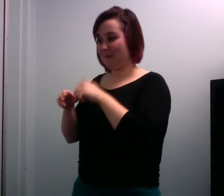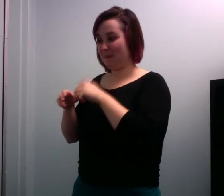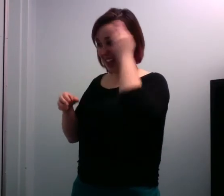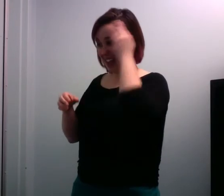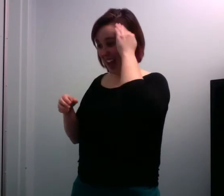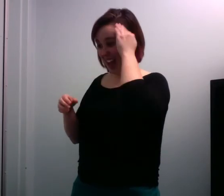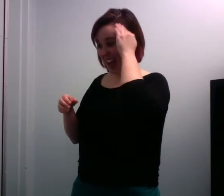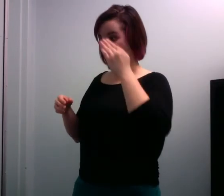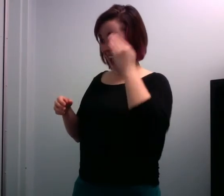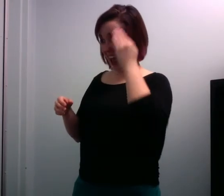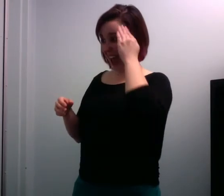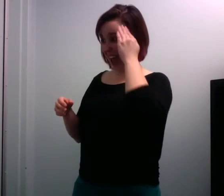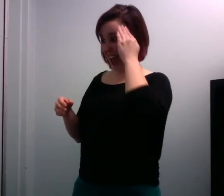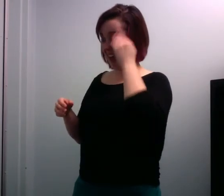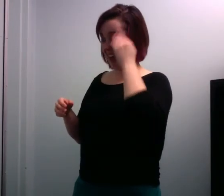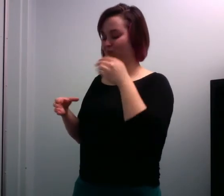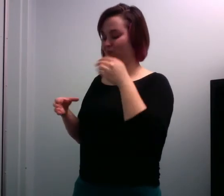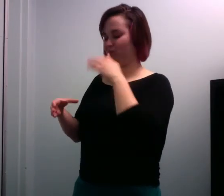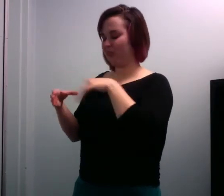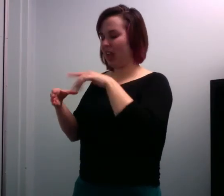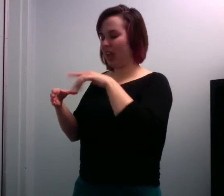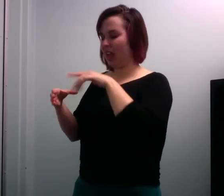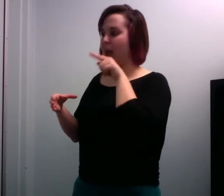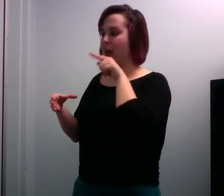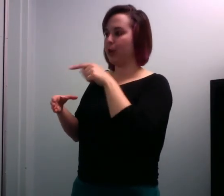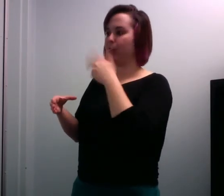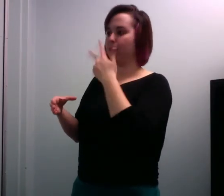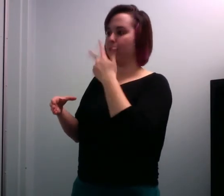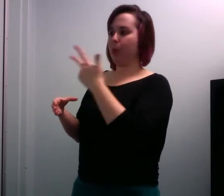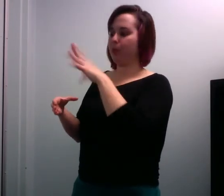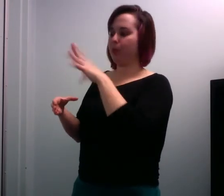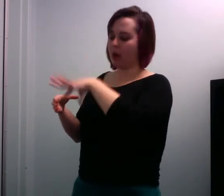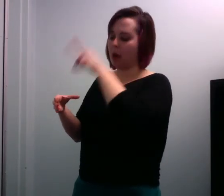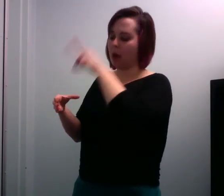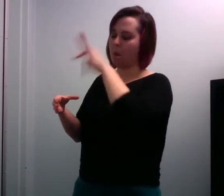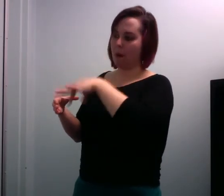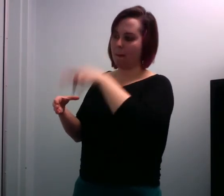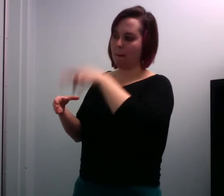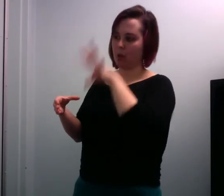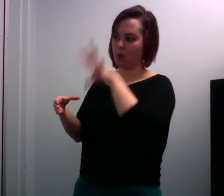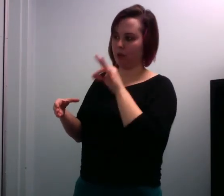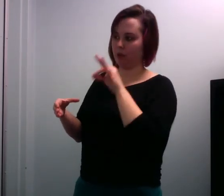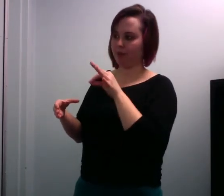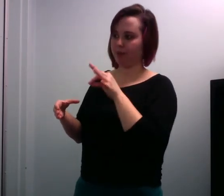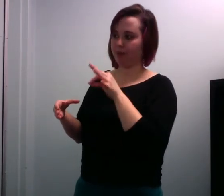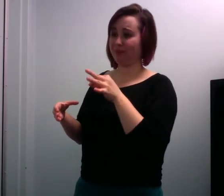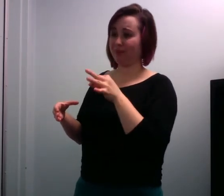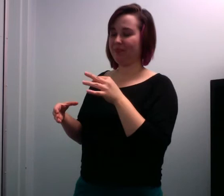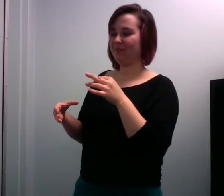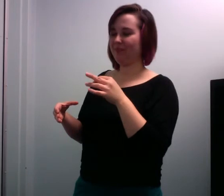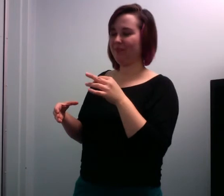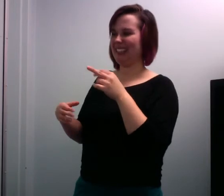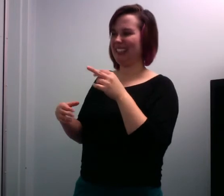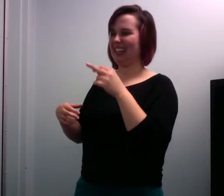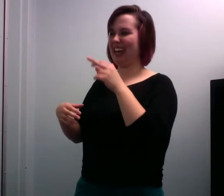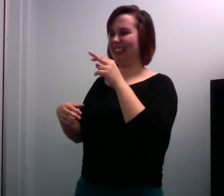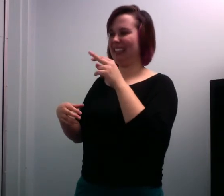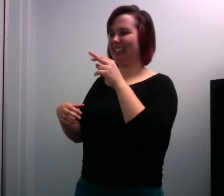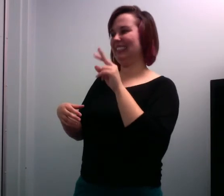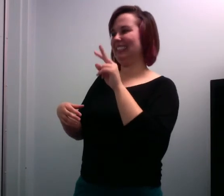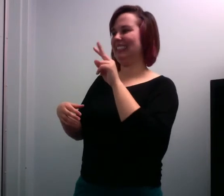pulled." This was a double-blind study, with the only factor not being controlled for